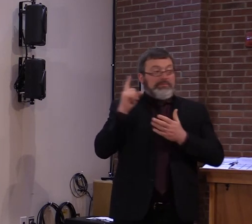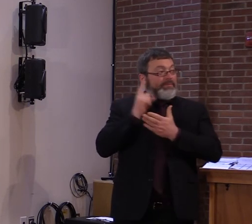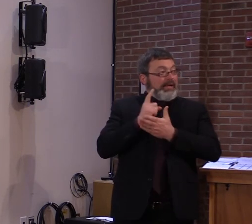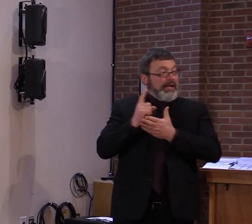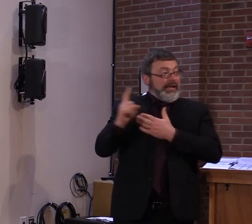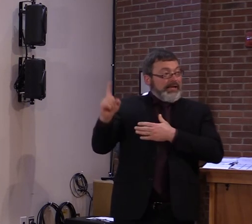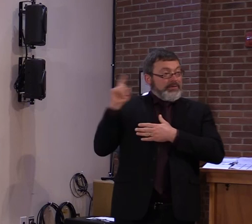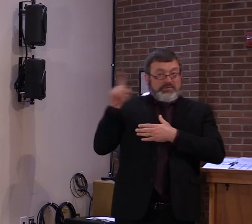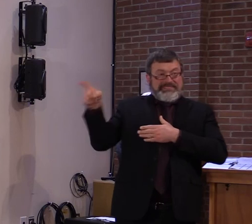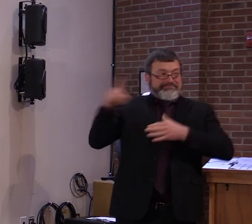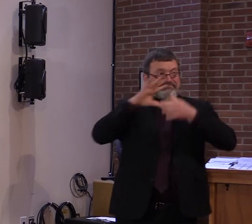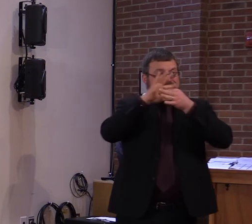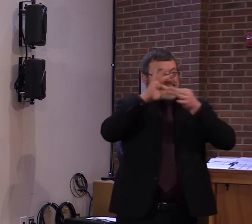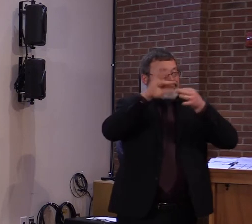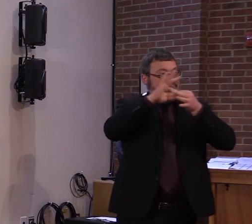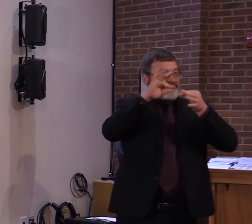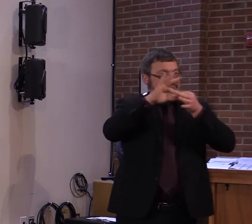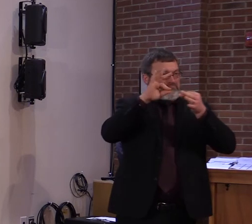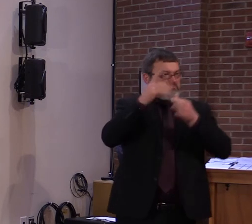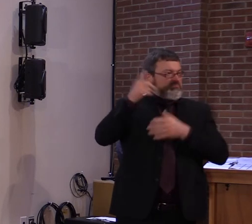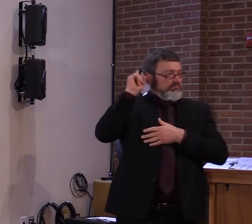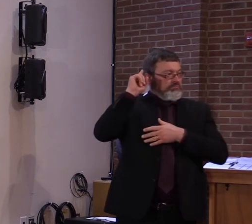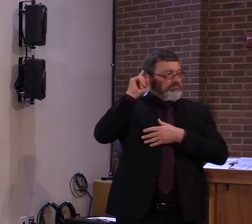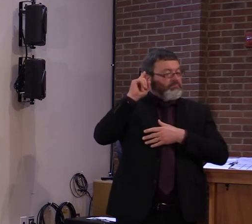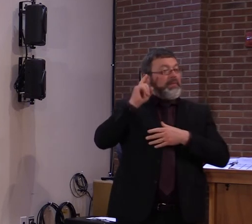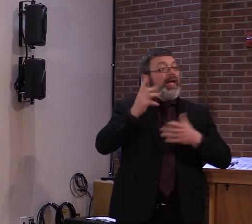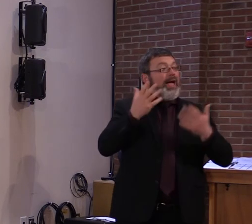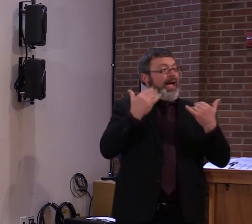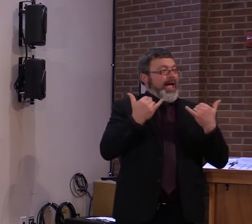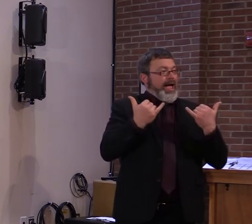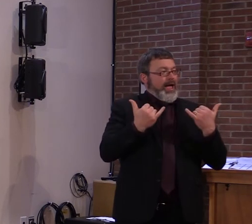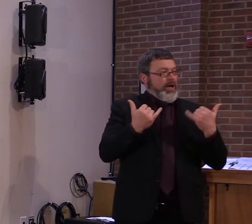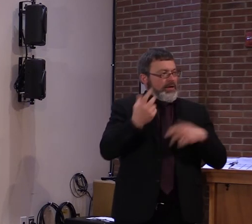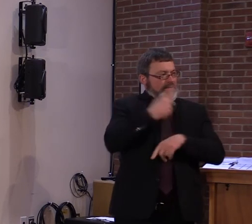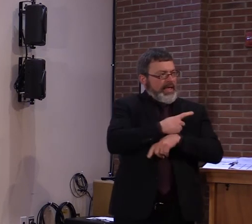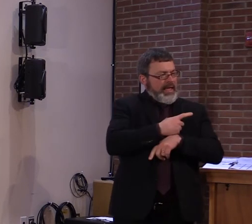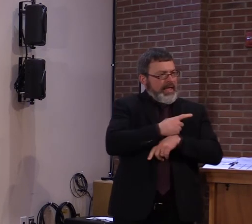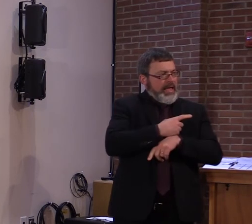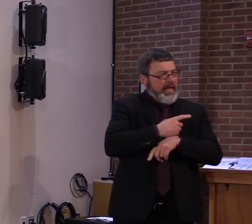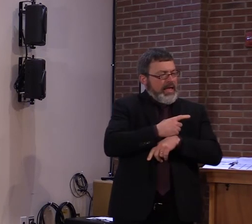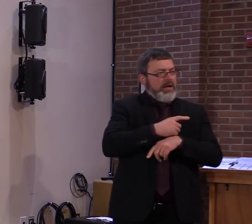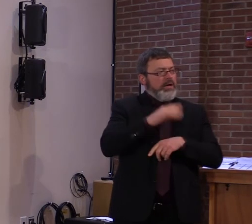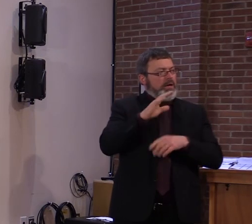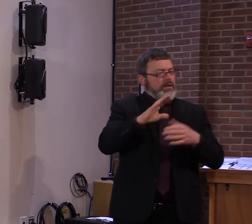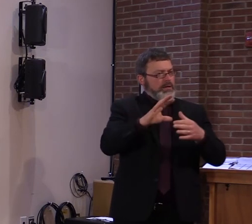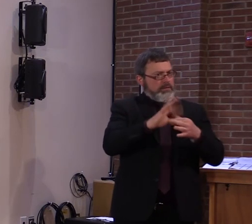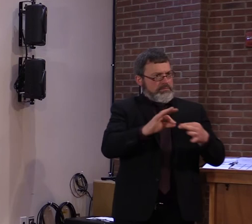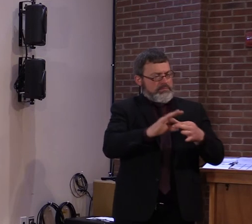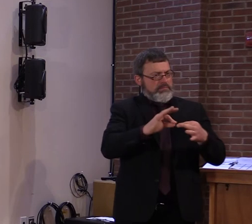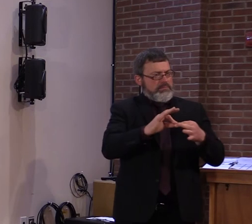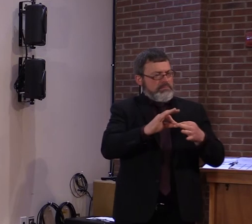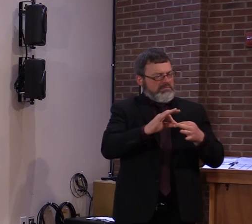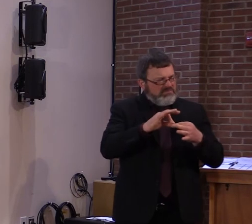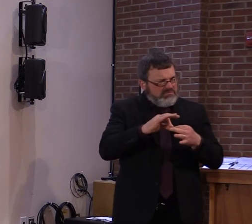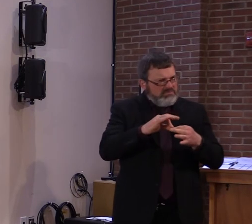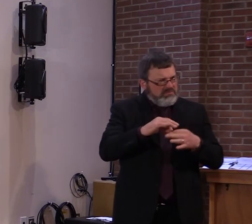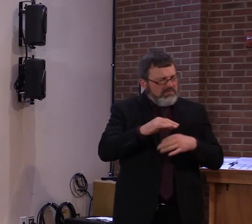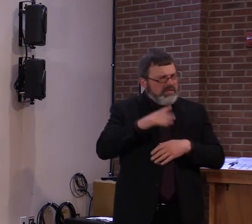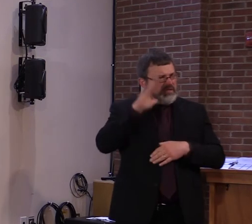did you decide to make those amendments? Yeah, good question. We had to